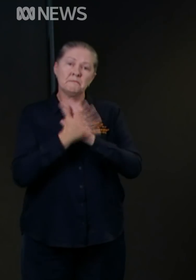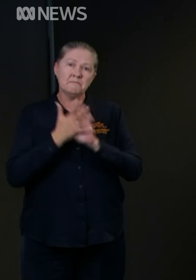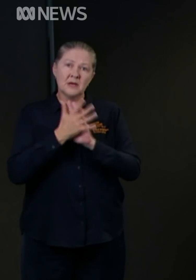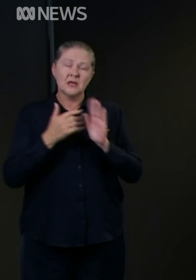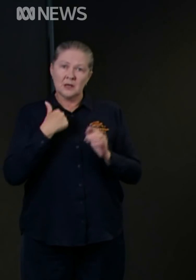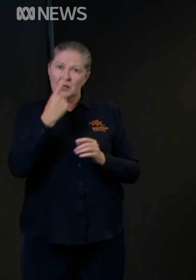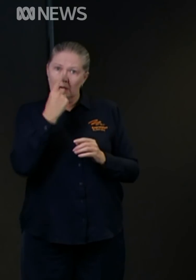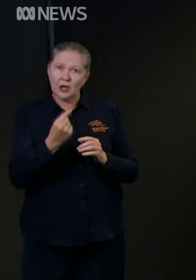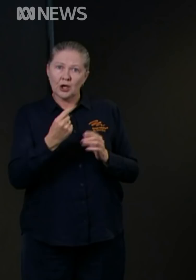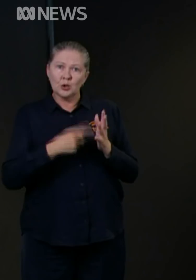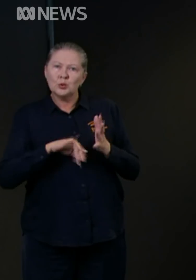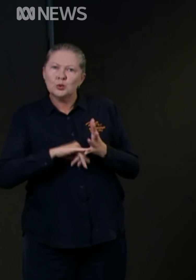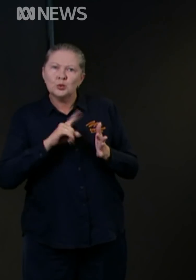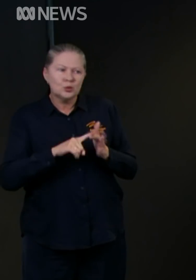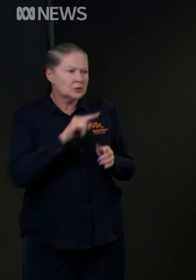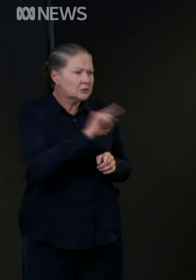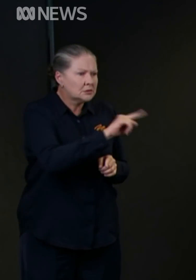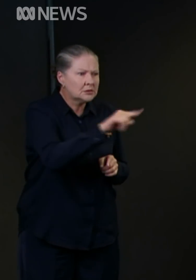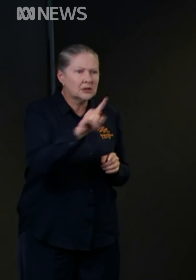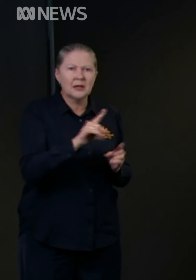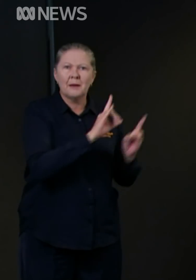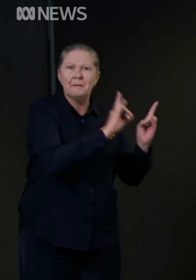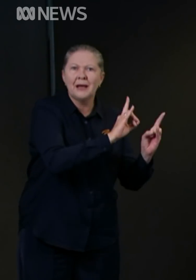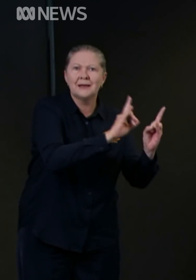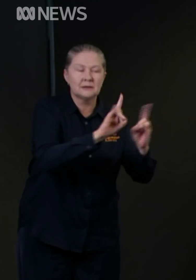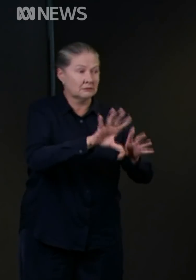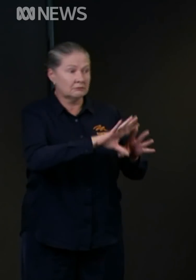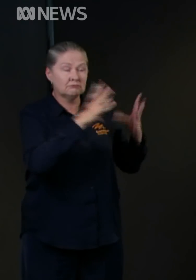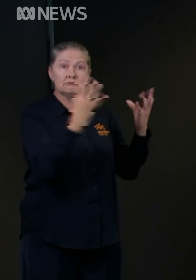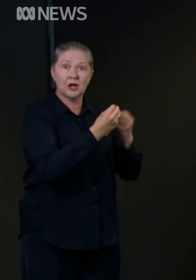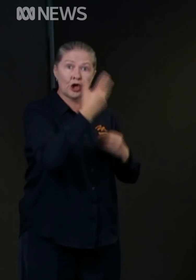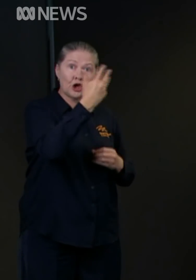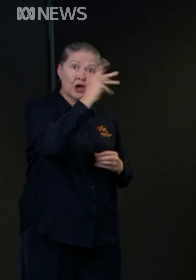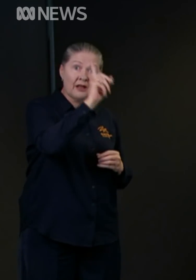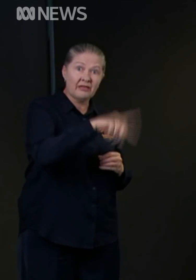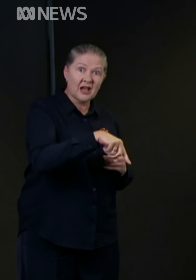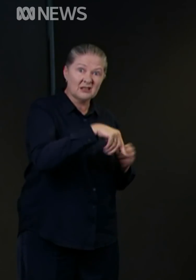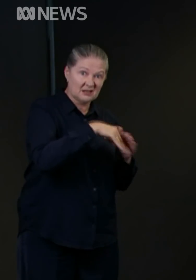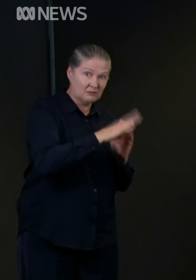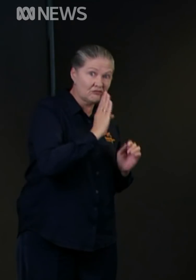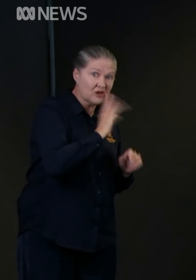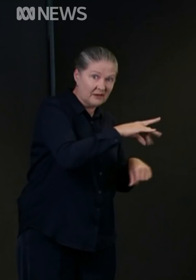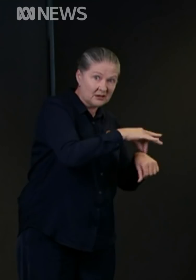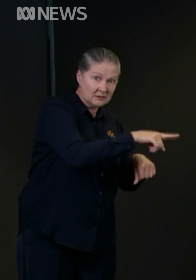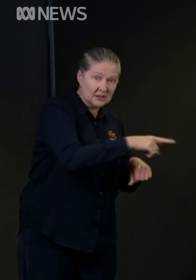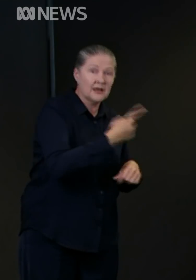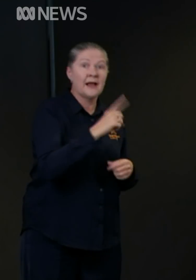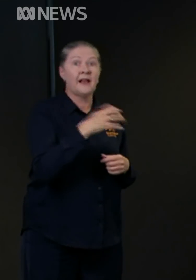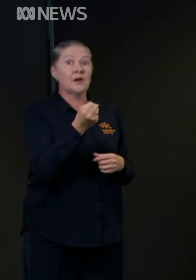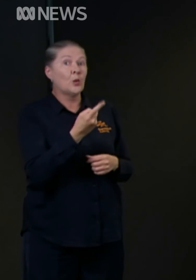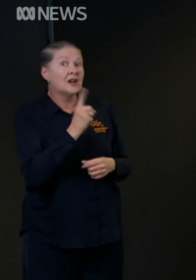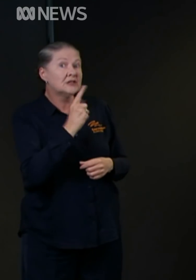the capacity, the beds, and there are 9,000 beds in our private hospital system, as well as 170 ICU